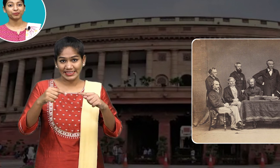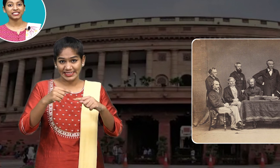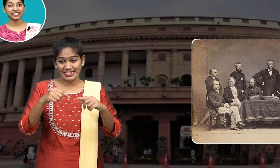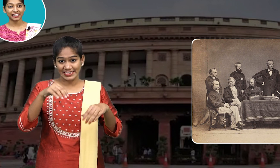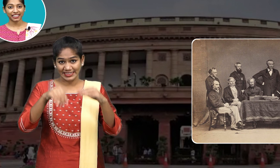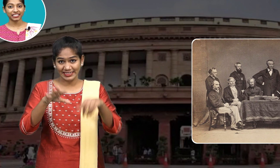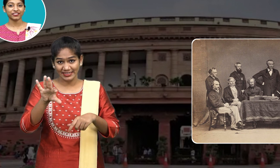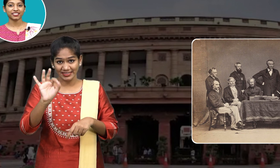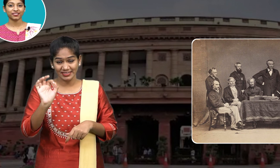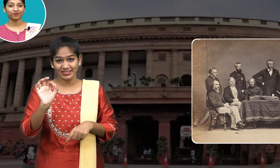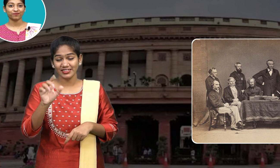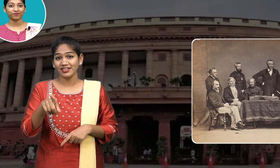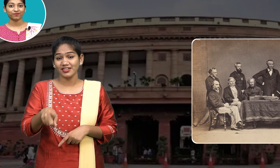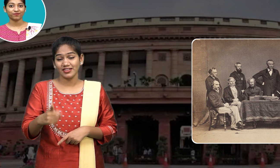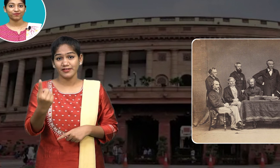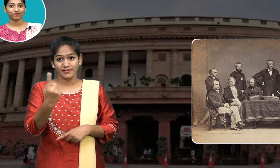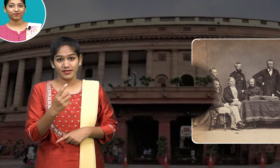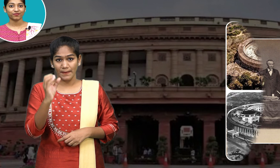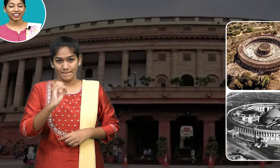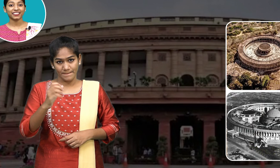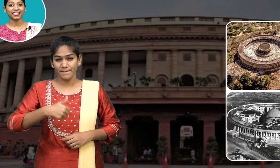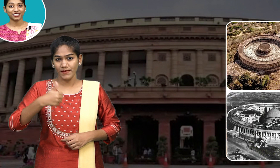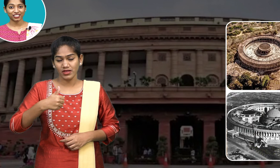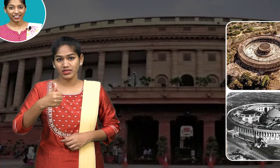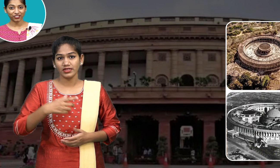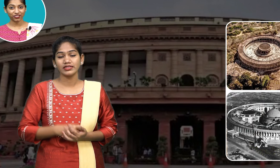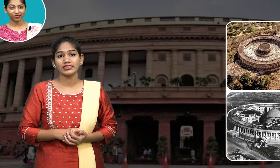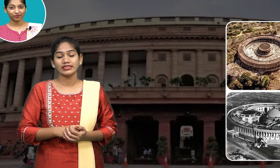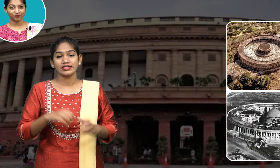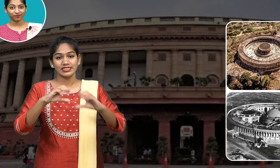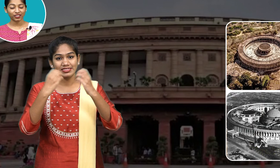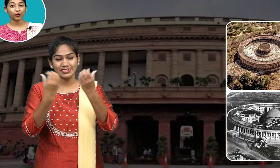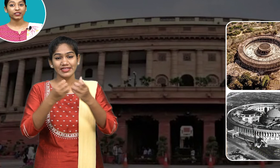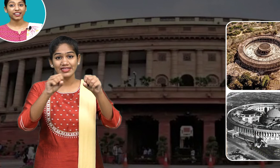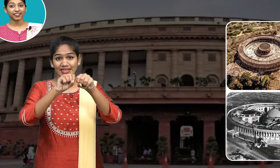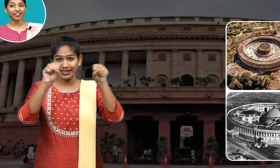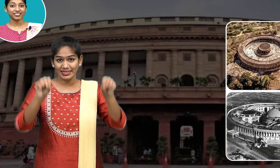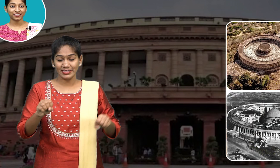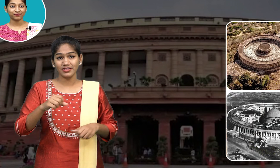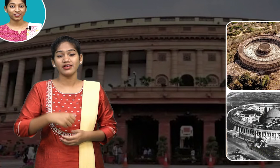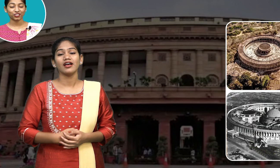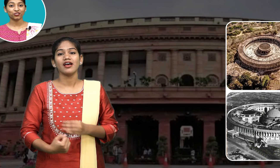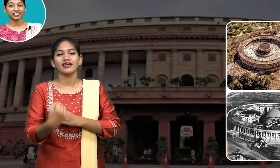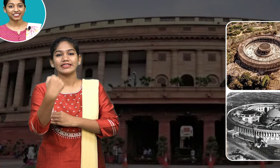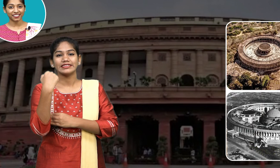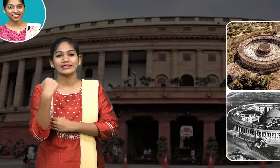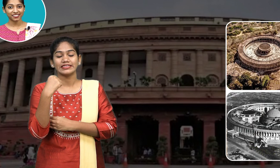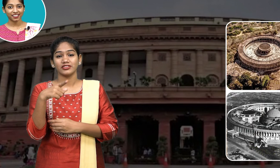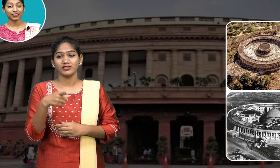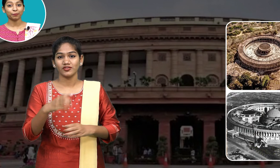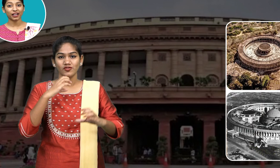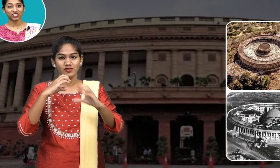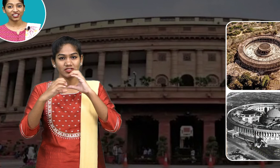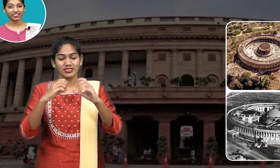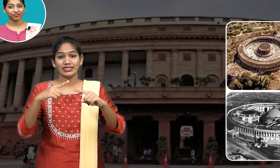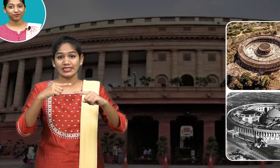elected representatives in the legislature with the right to discuss